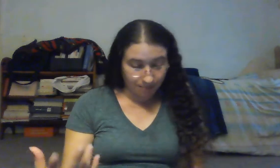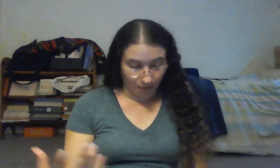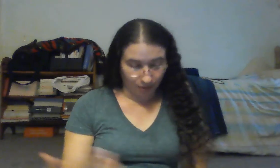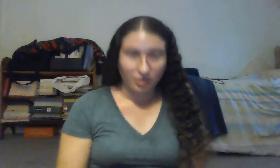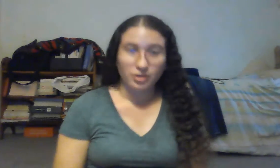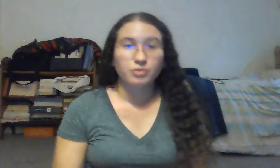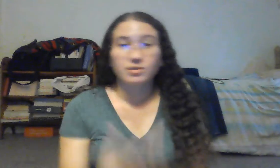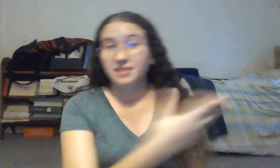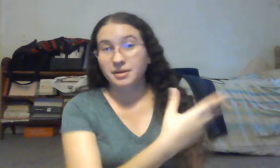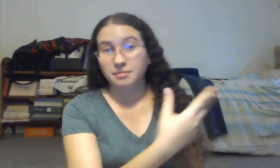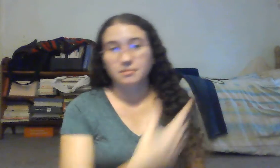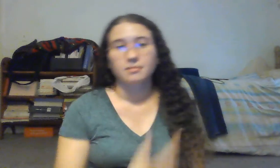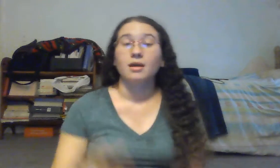Paper you give him.